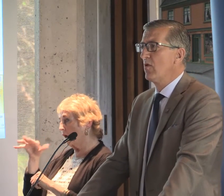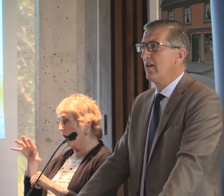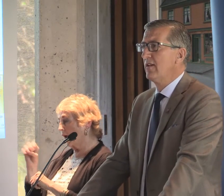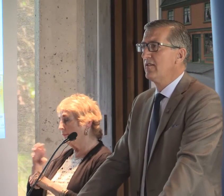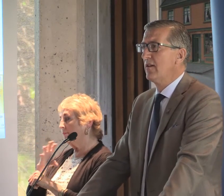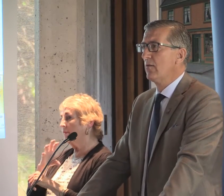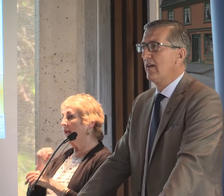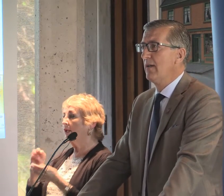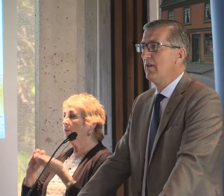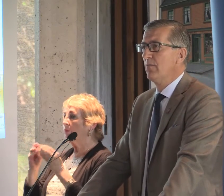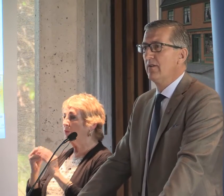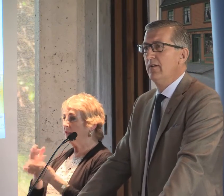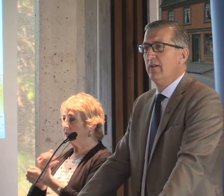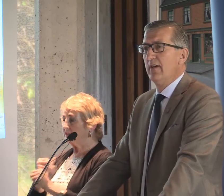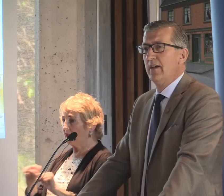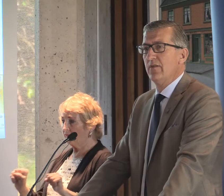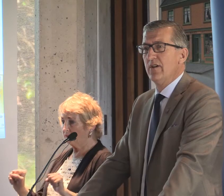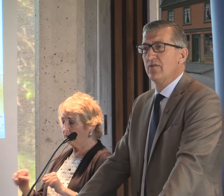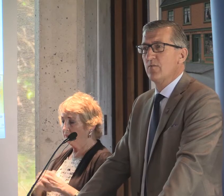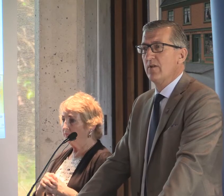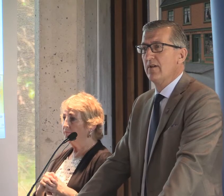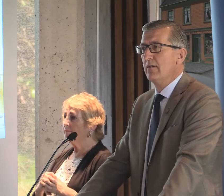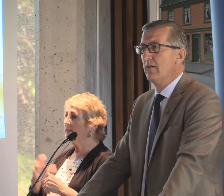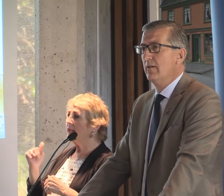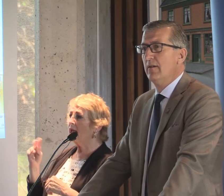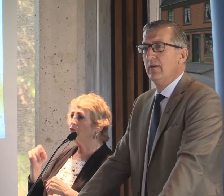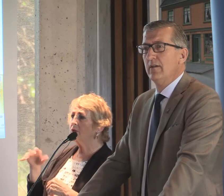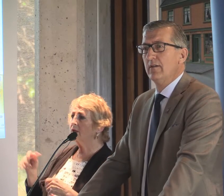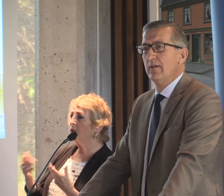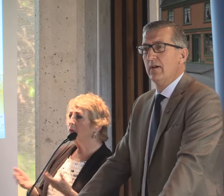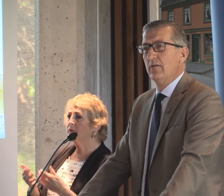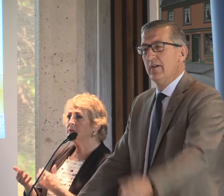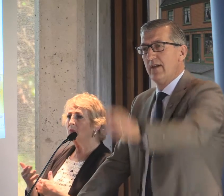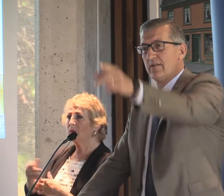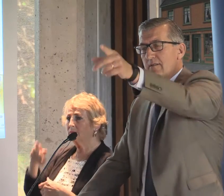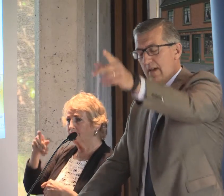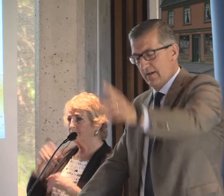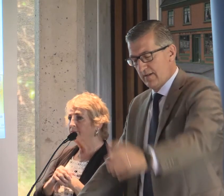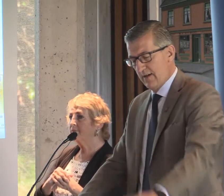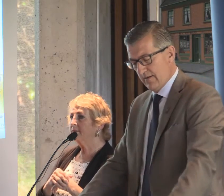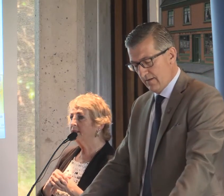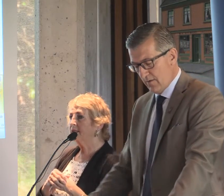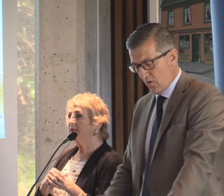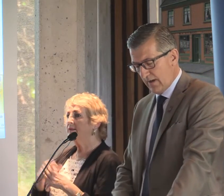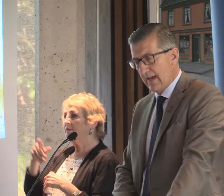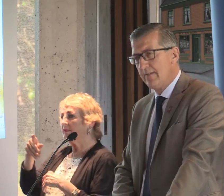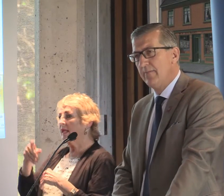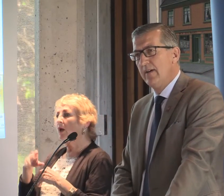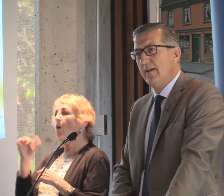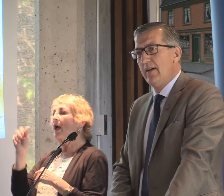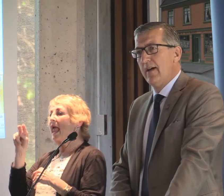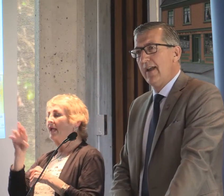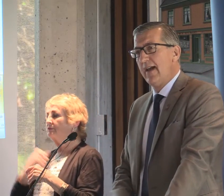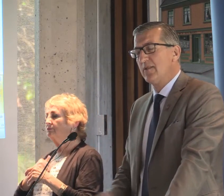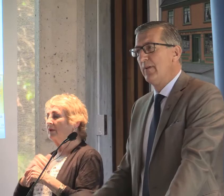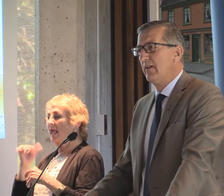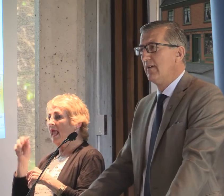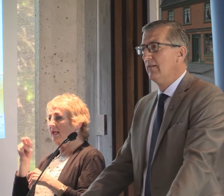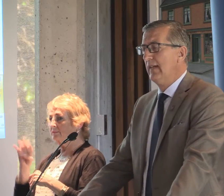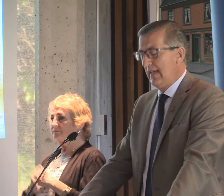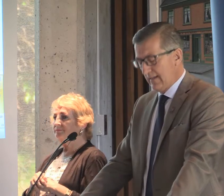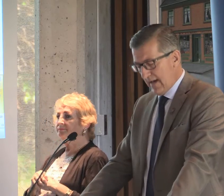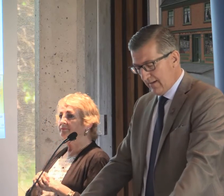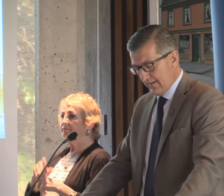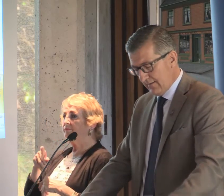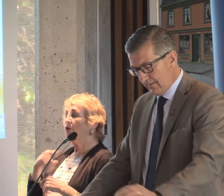here this morning. I didn't see her when I came in, but Anne, are you here this morning? There you go. Anne is down here. Good morning, Anne. And Anne has